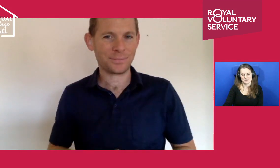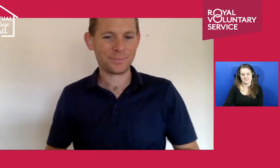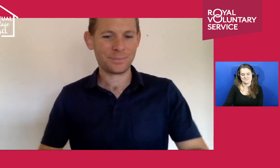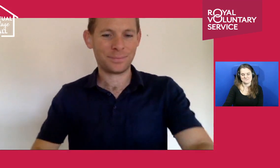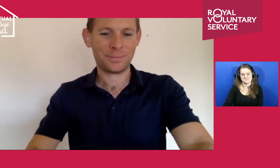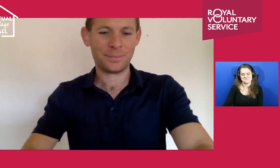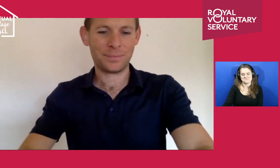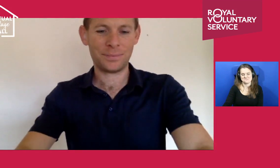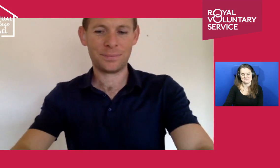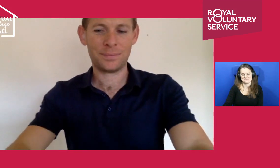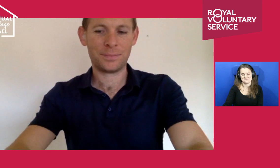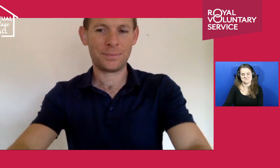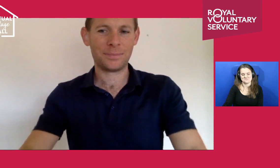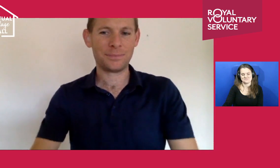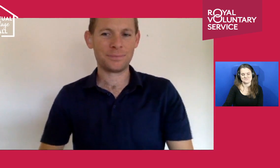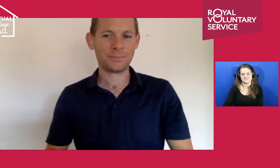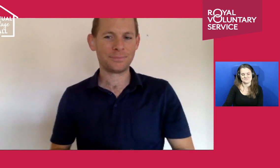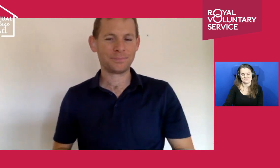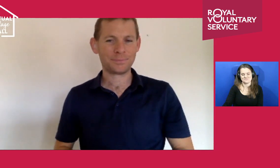Happy.